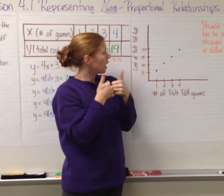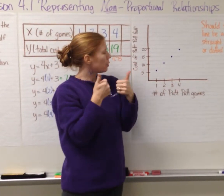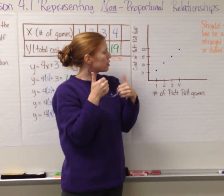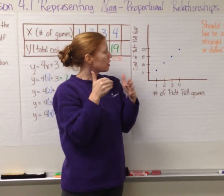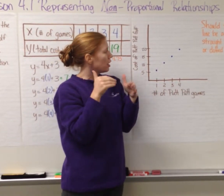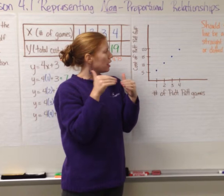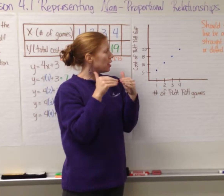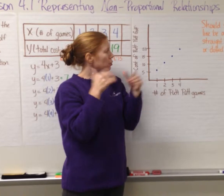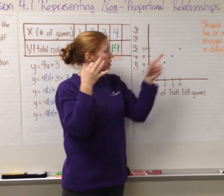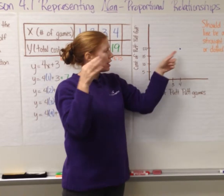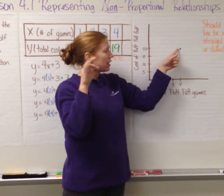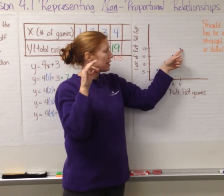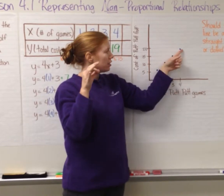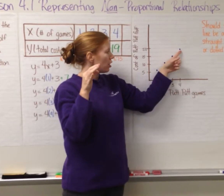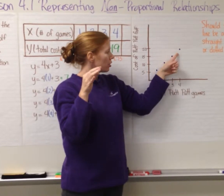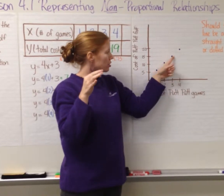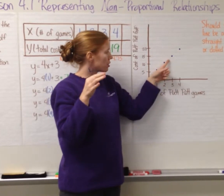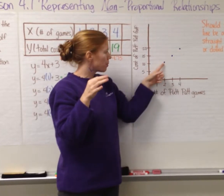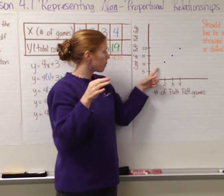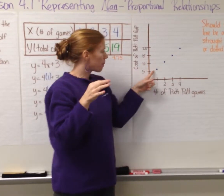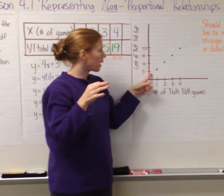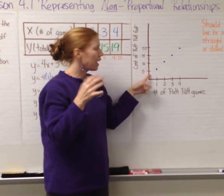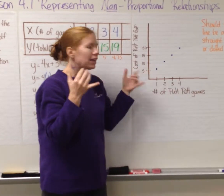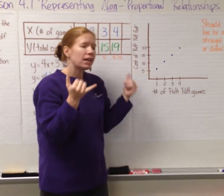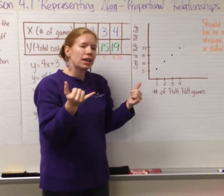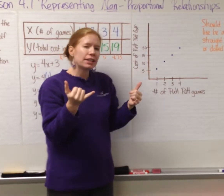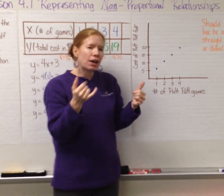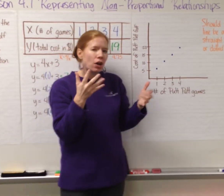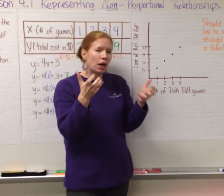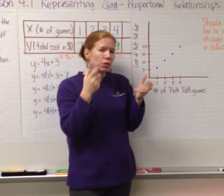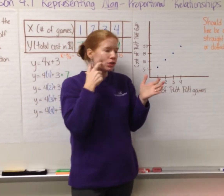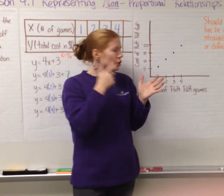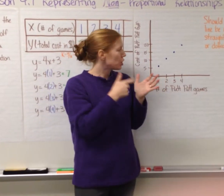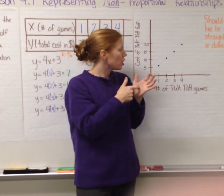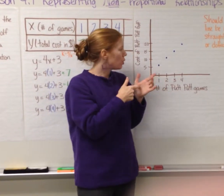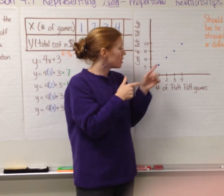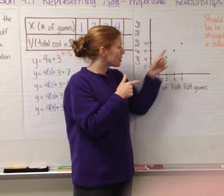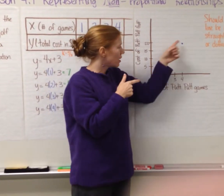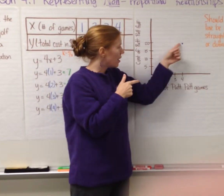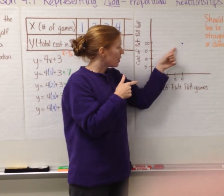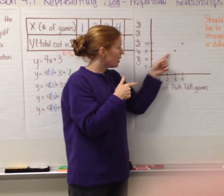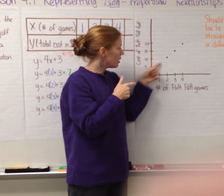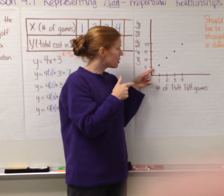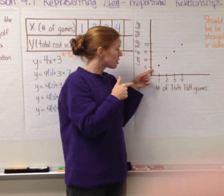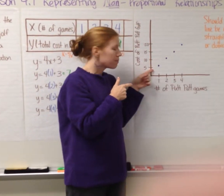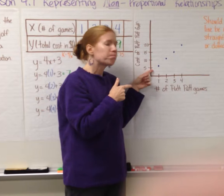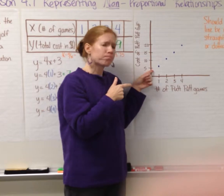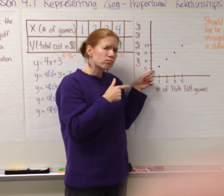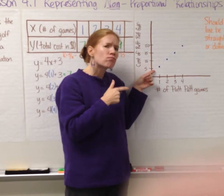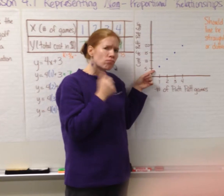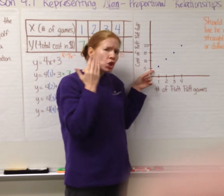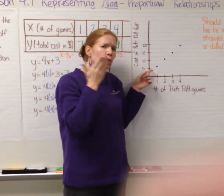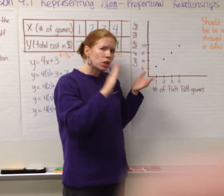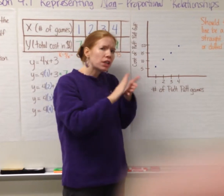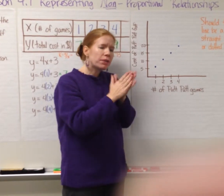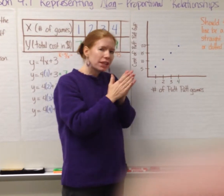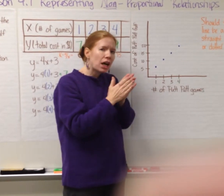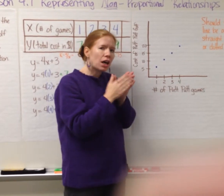games equals $19, okay? Now, I want you to notice, this would become